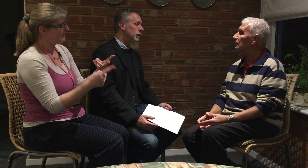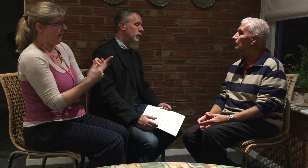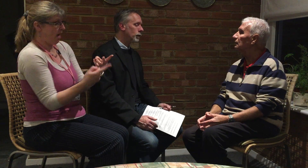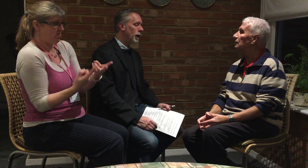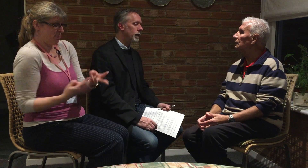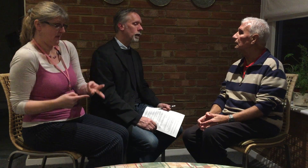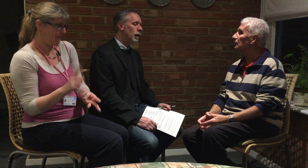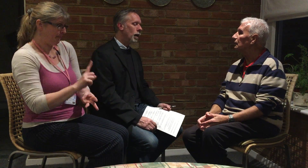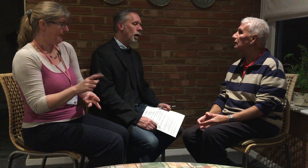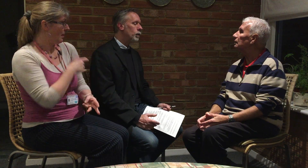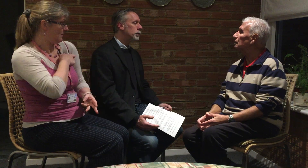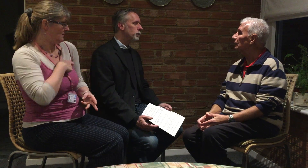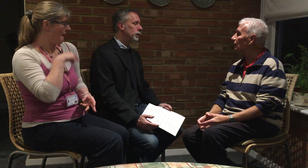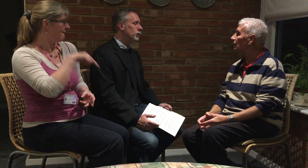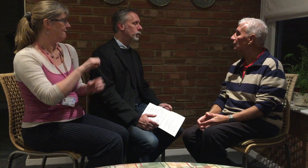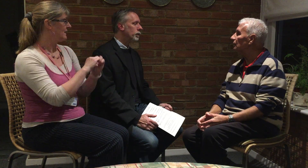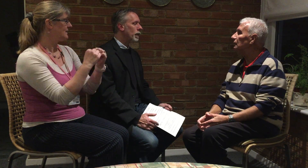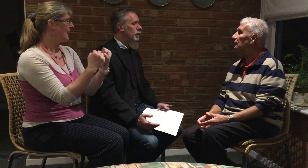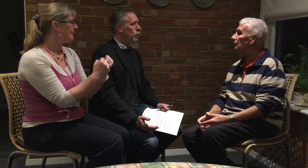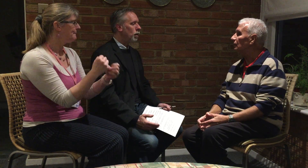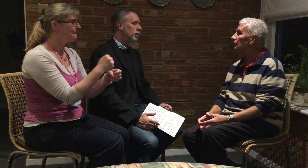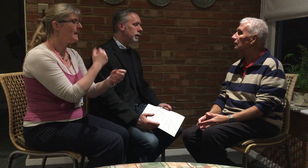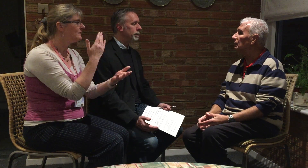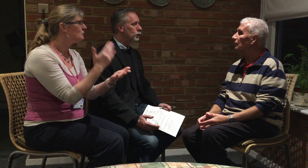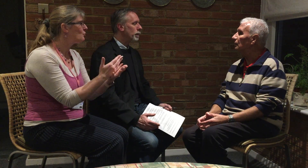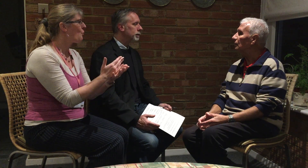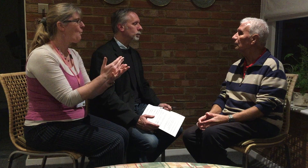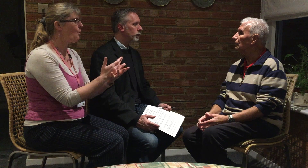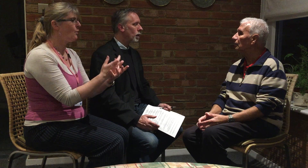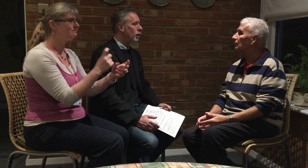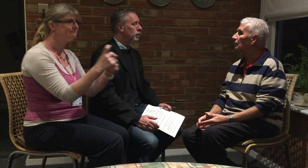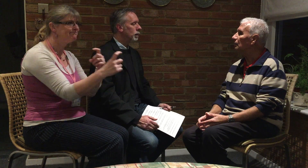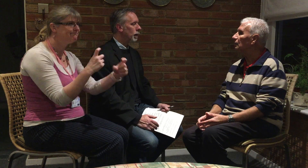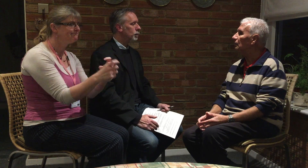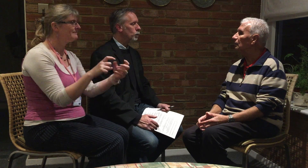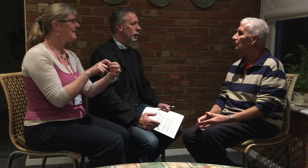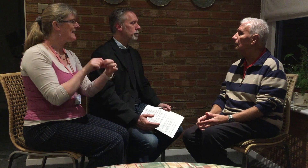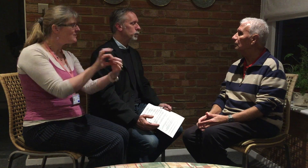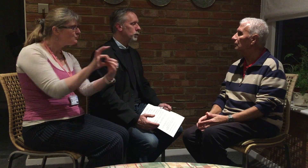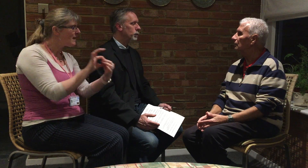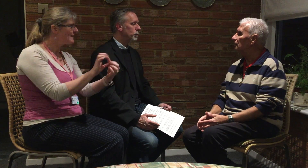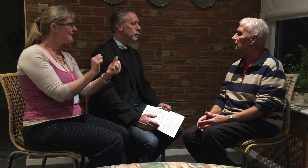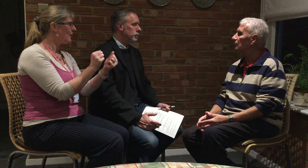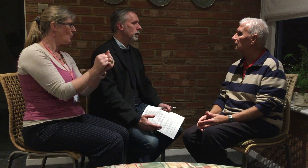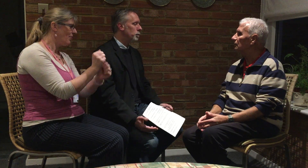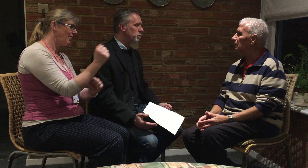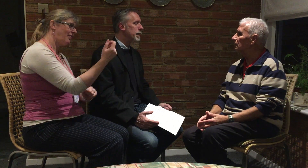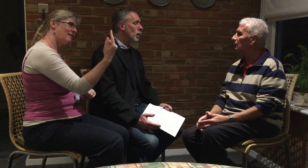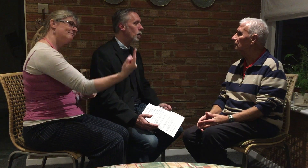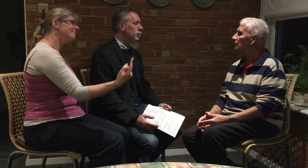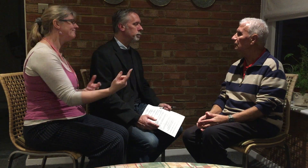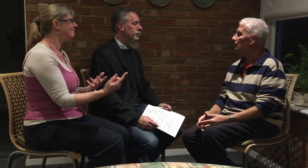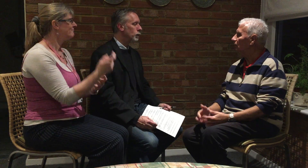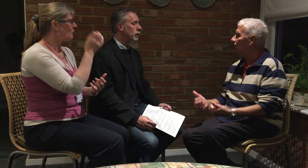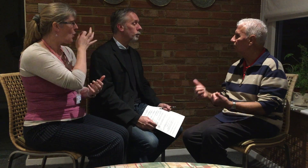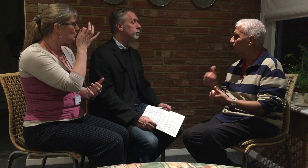the UK, I wanted to make sure that they were interacting with her and were able to, you know, make her feel